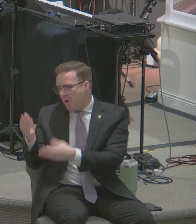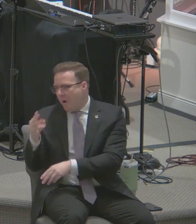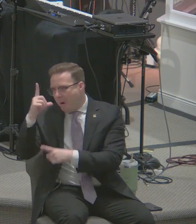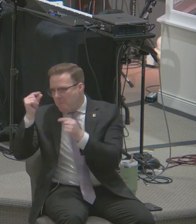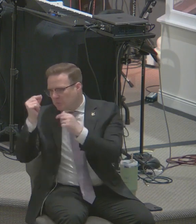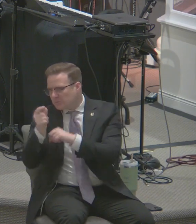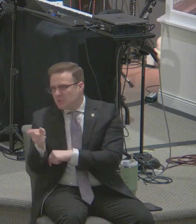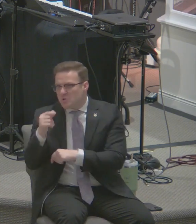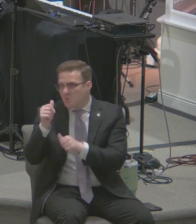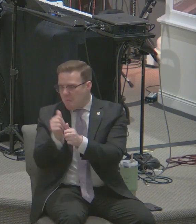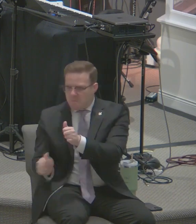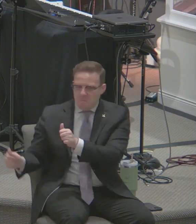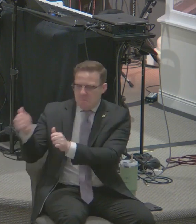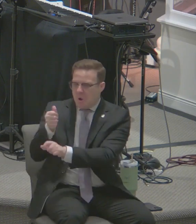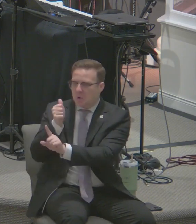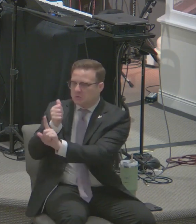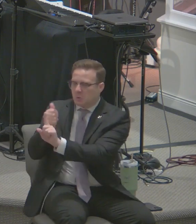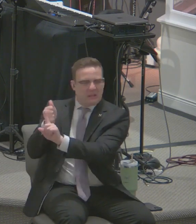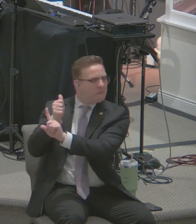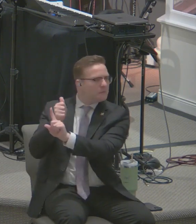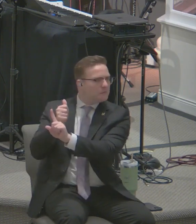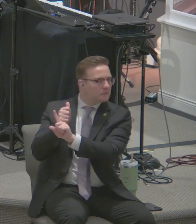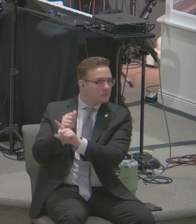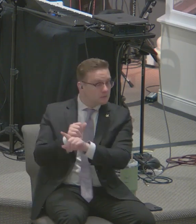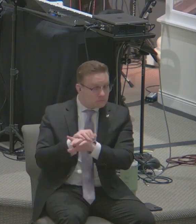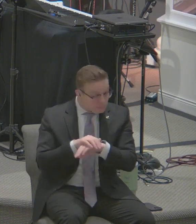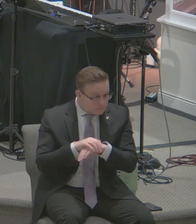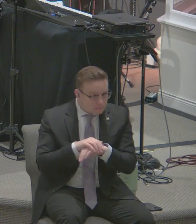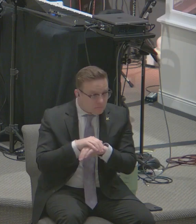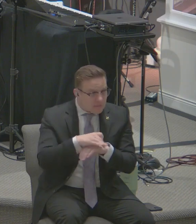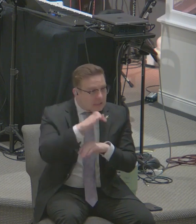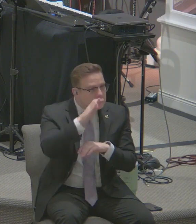You have elevated yourself.